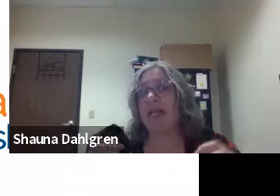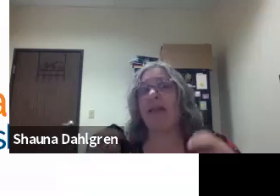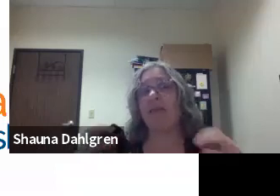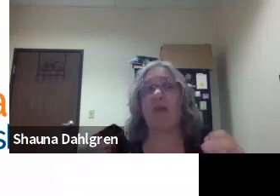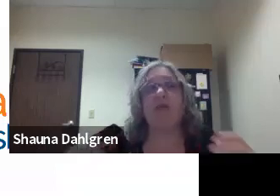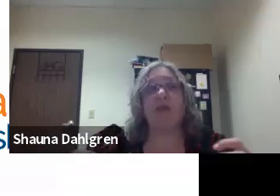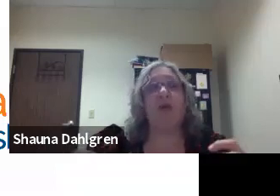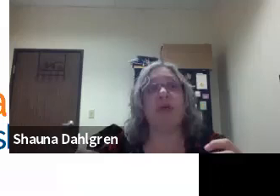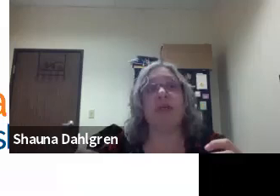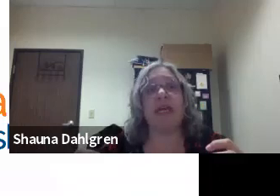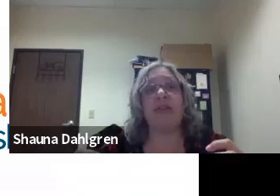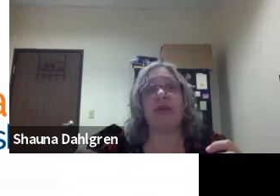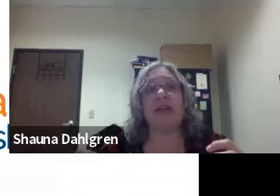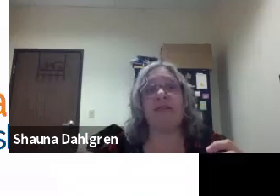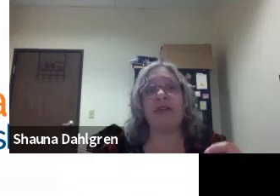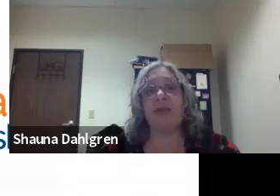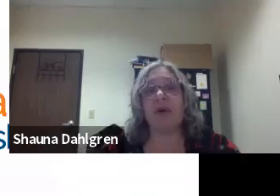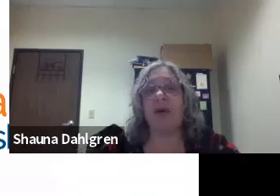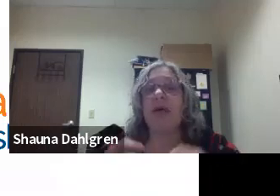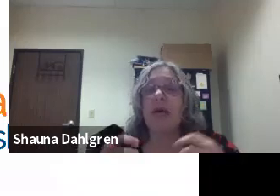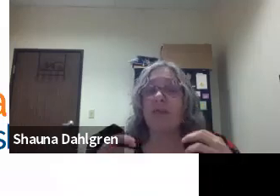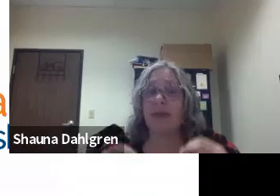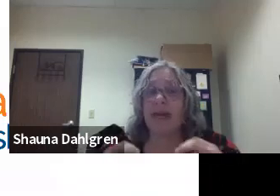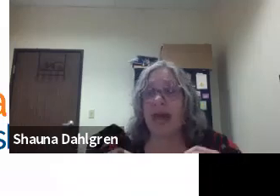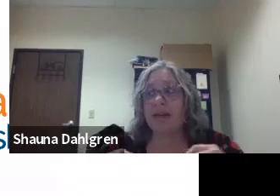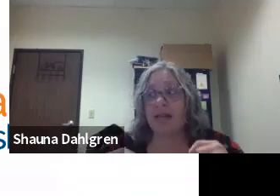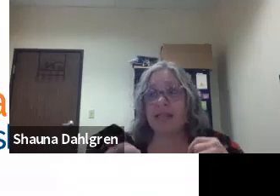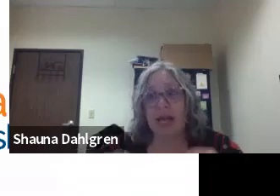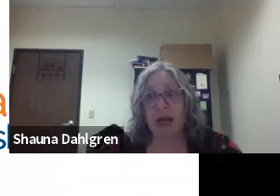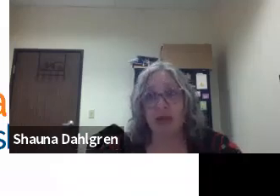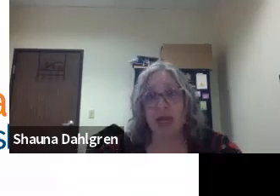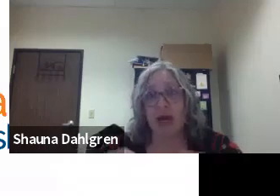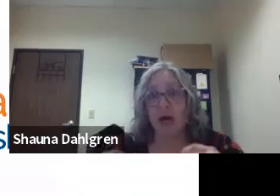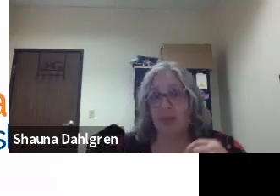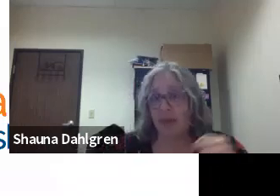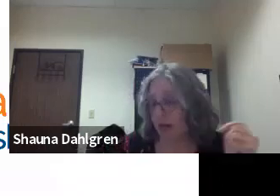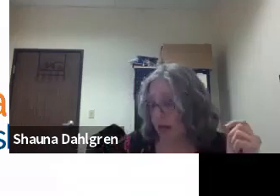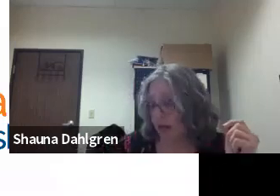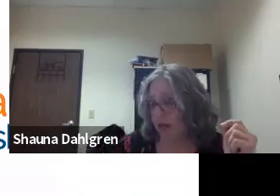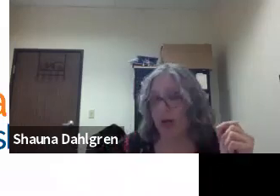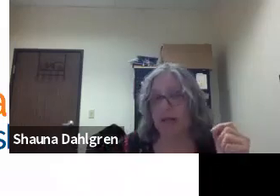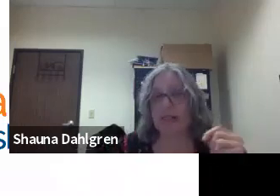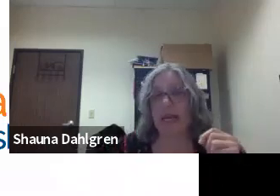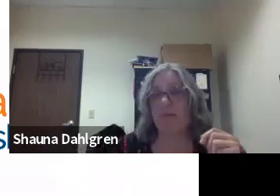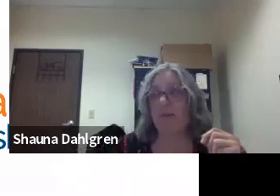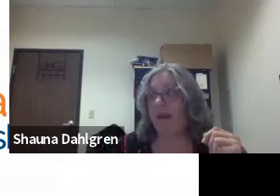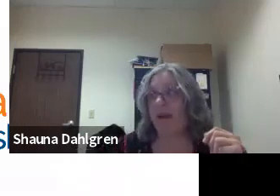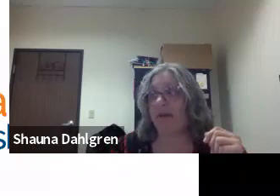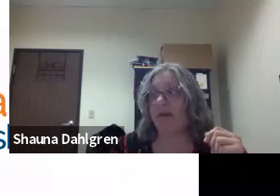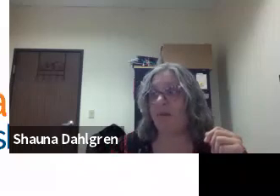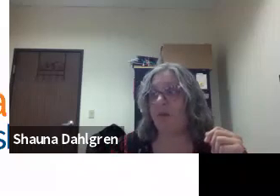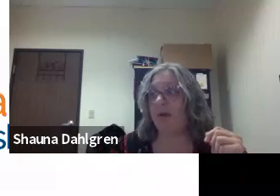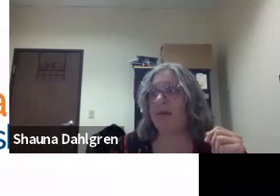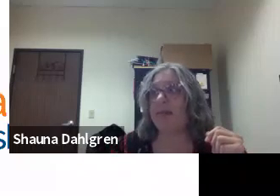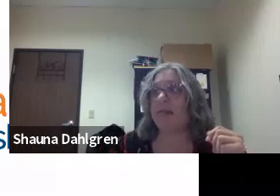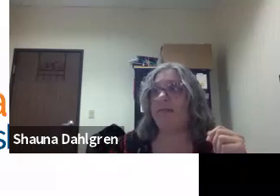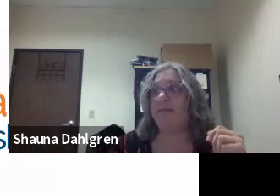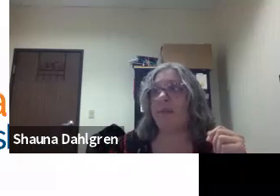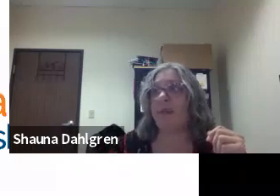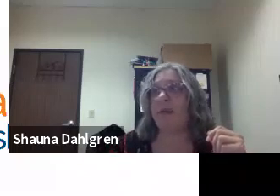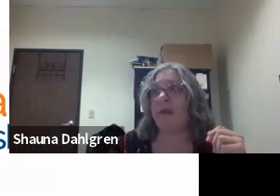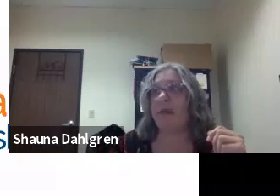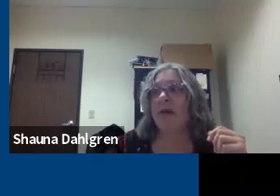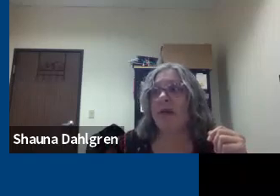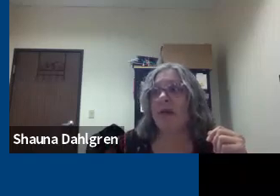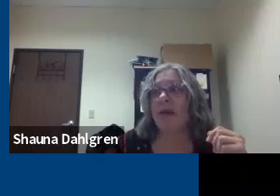benefit is not the most important thing to an individual, but that access to healthcare or the medical insurance can be vitally important.